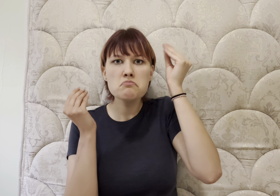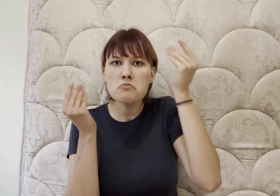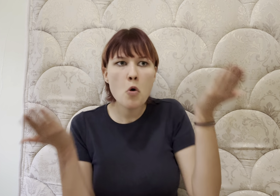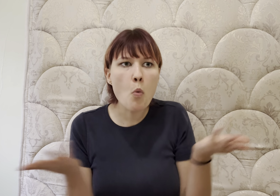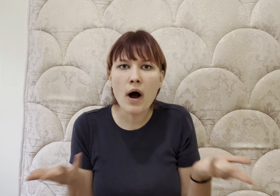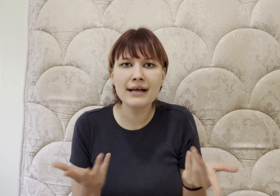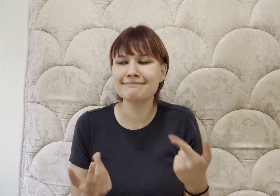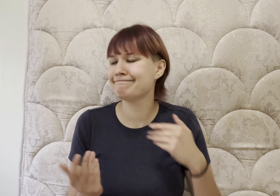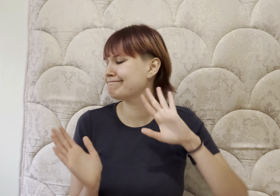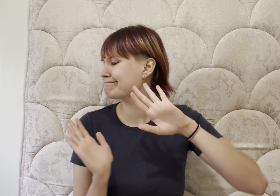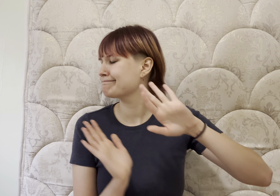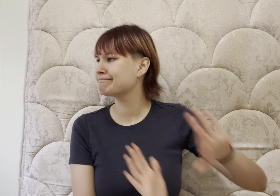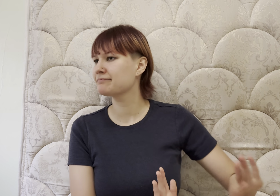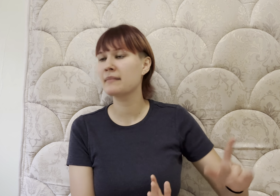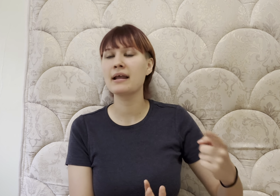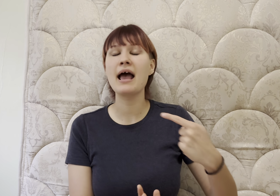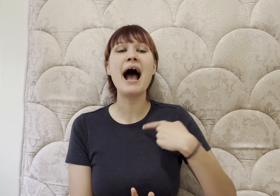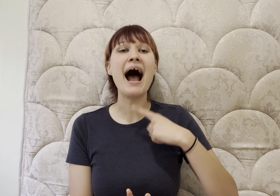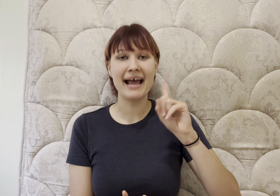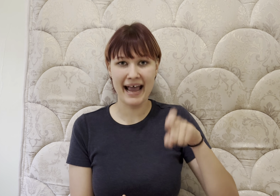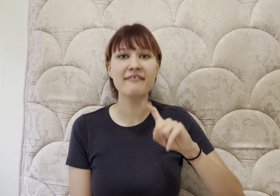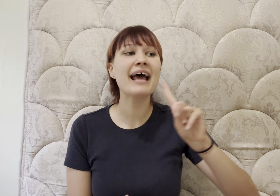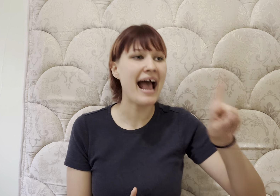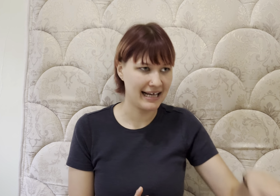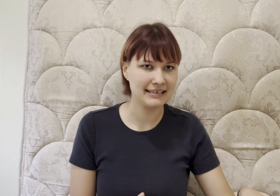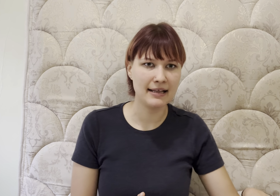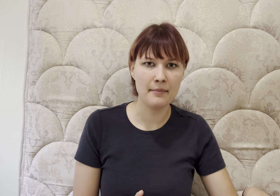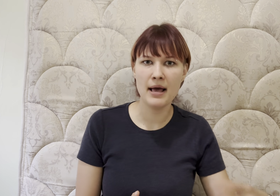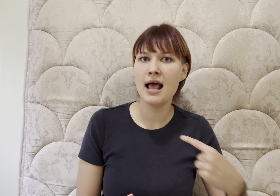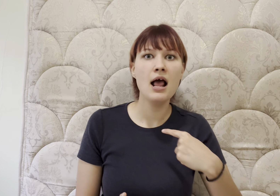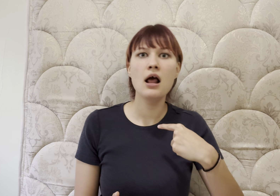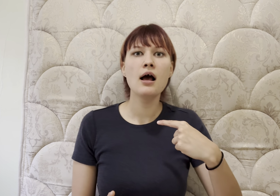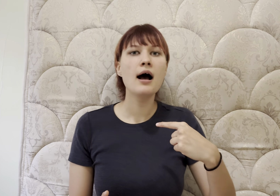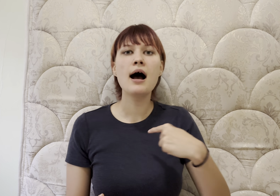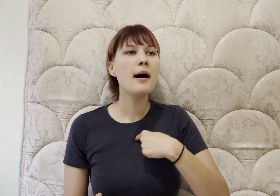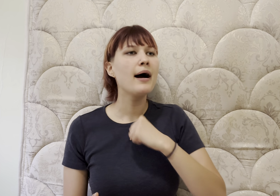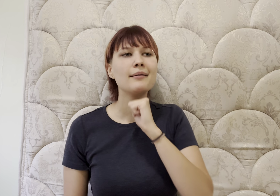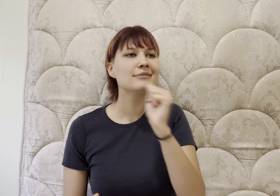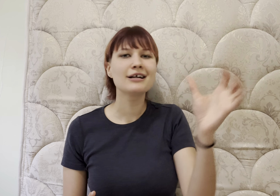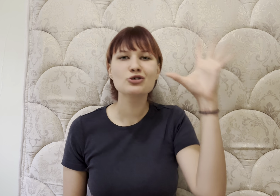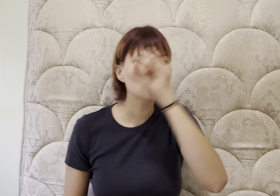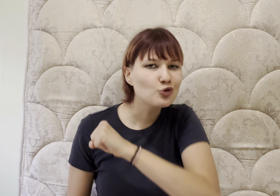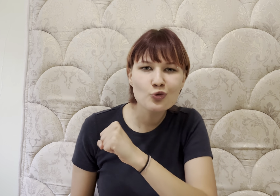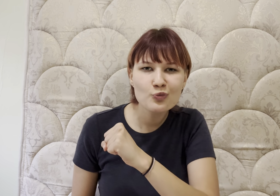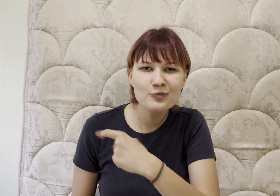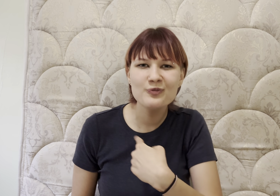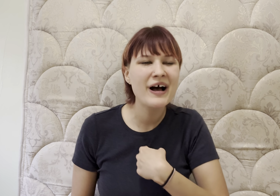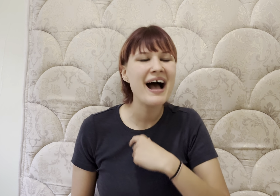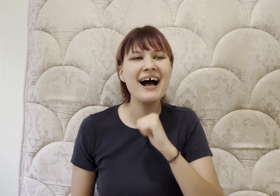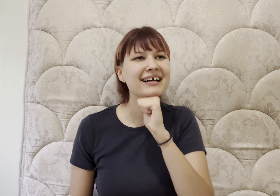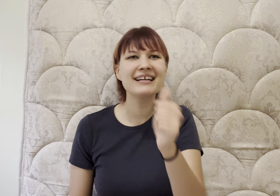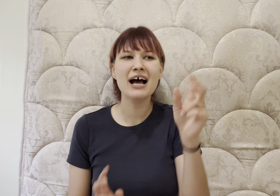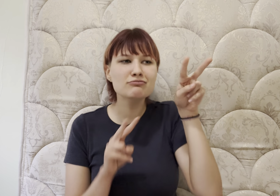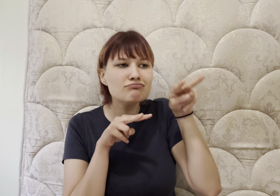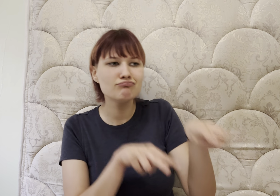eating disorders, to help us deal with the bumps and bruises that come with everyday life. What